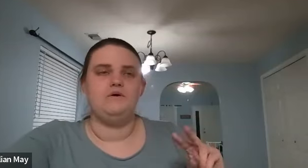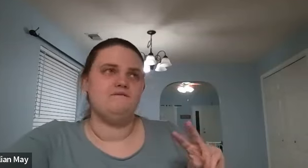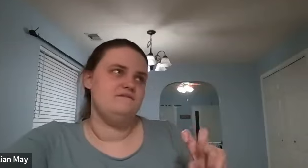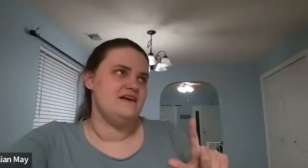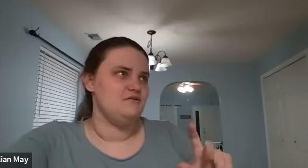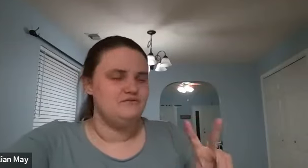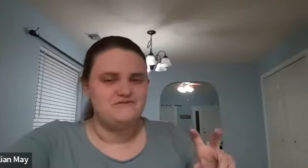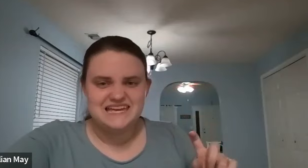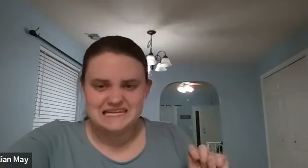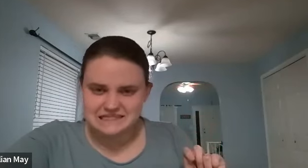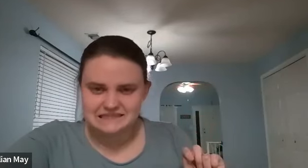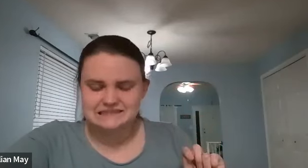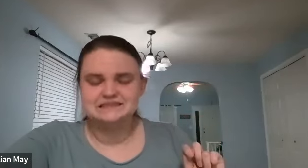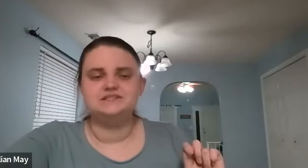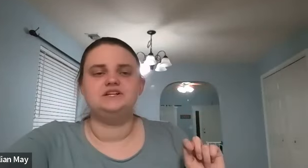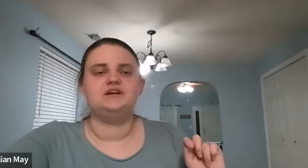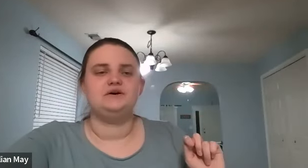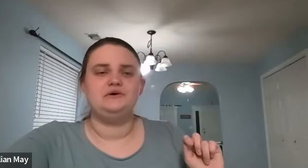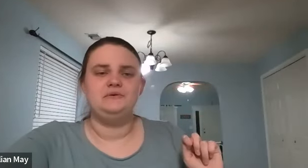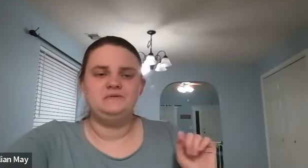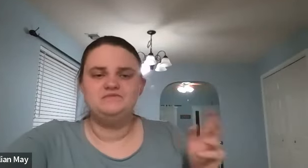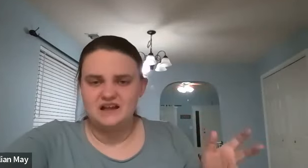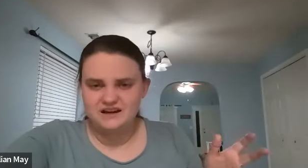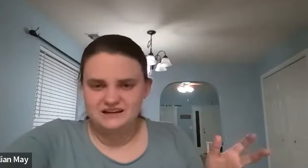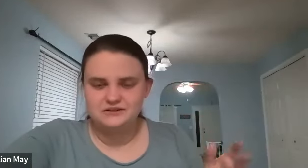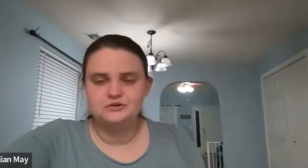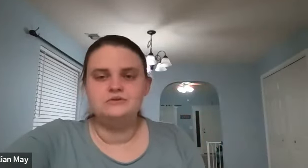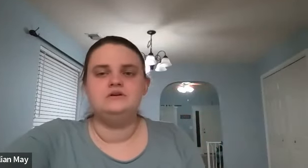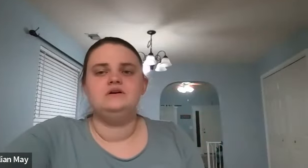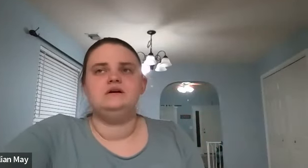or velvet, that kind of deal.